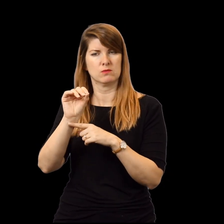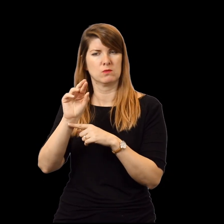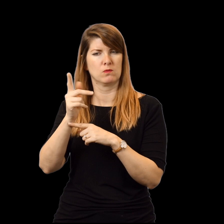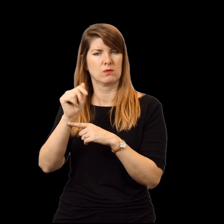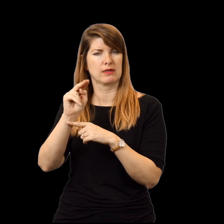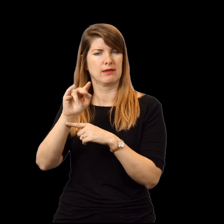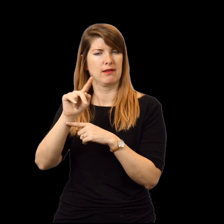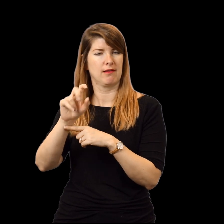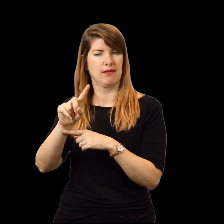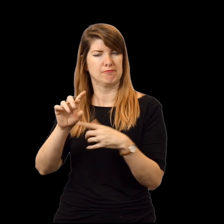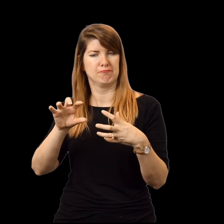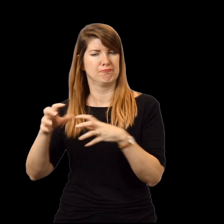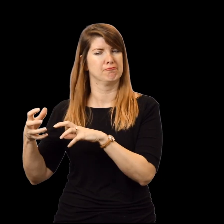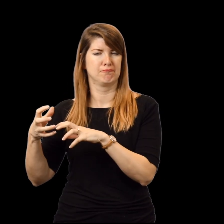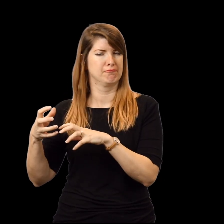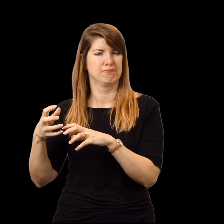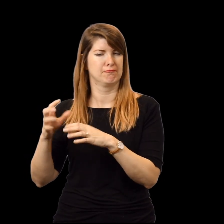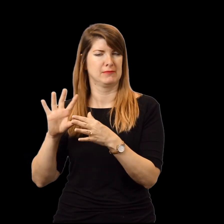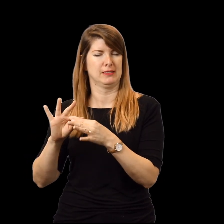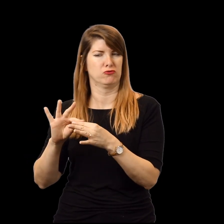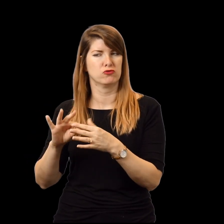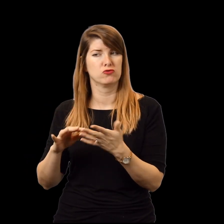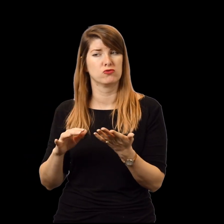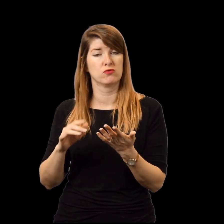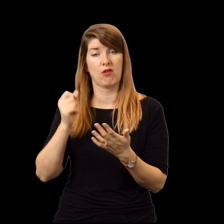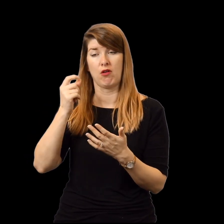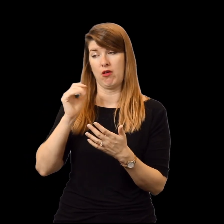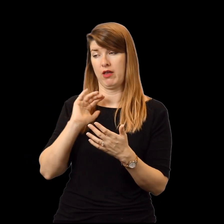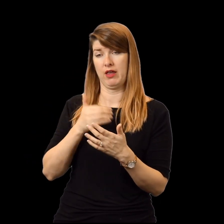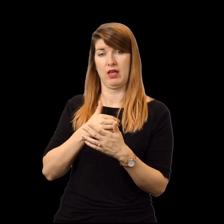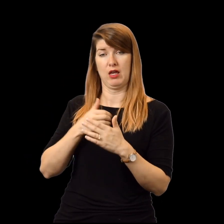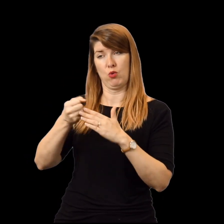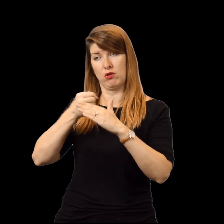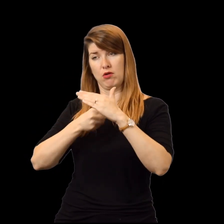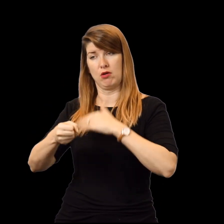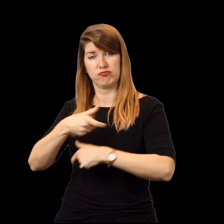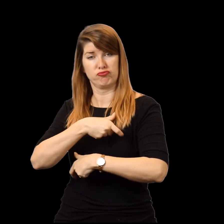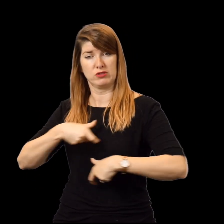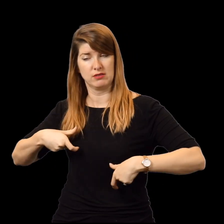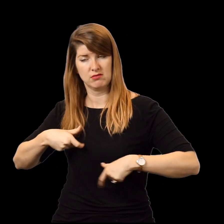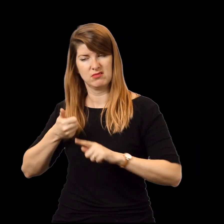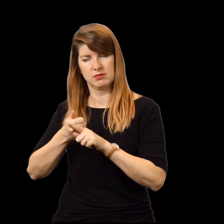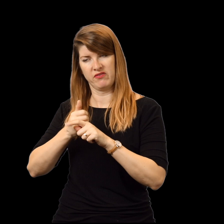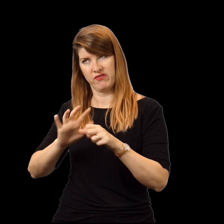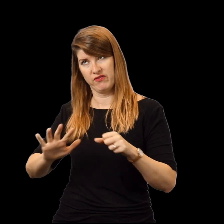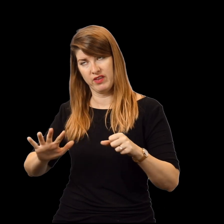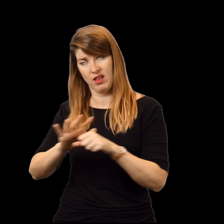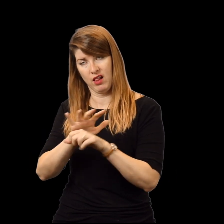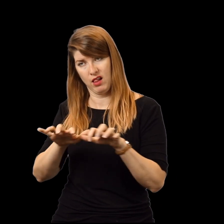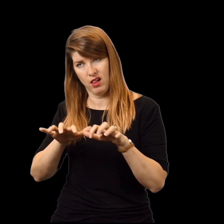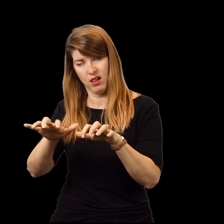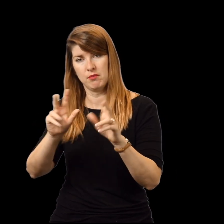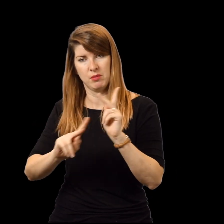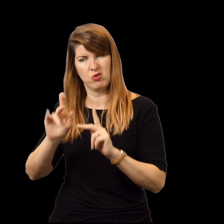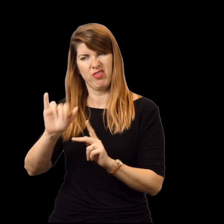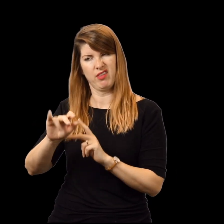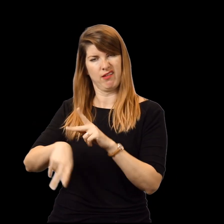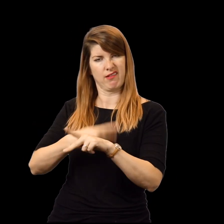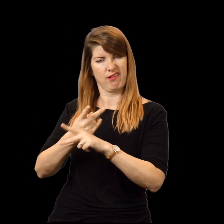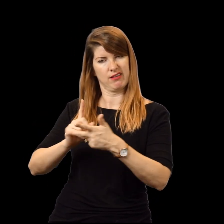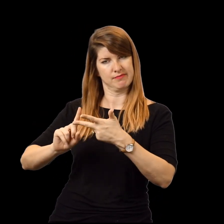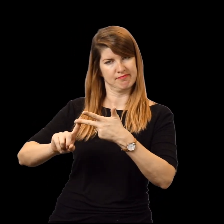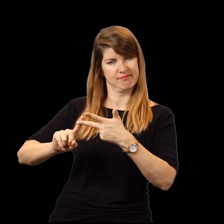disorganized attached. Our prisons are filled with people who have disorganized attachment.